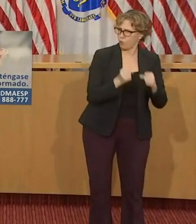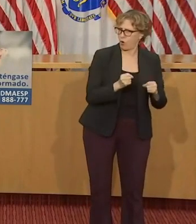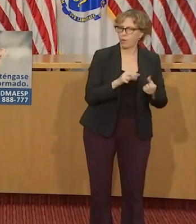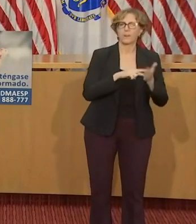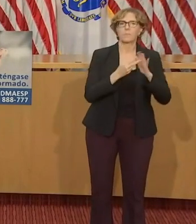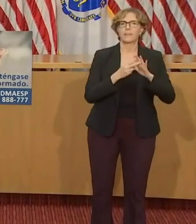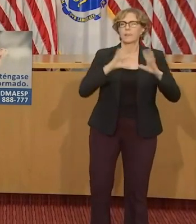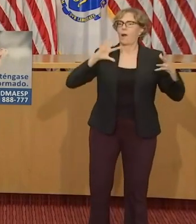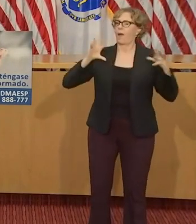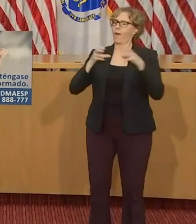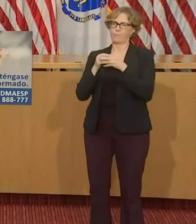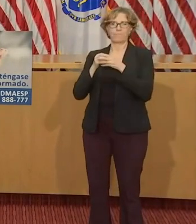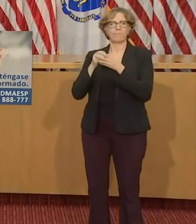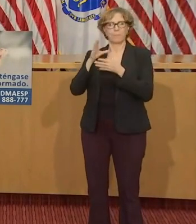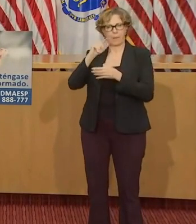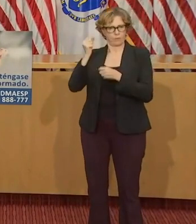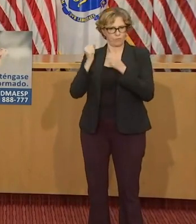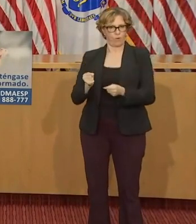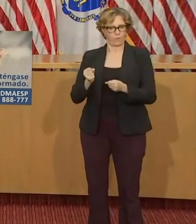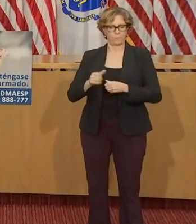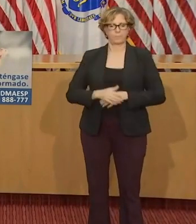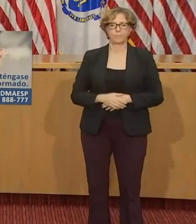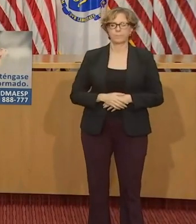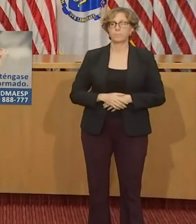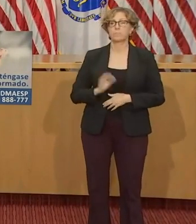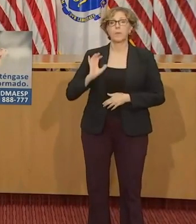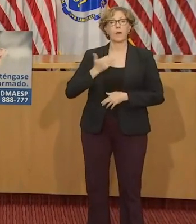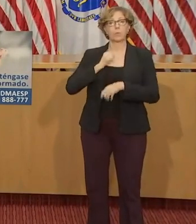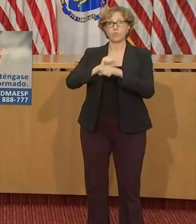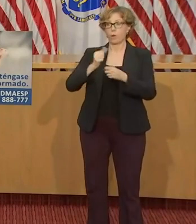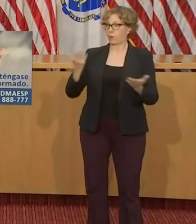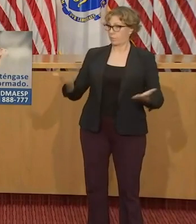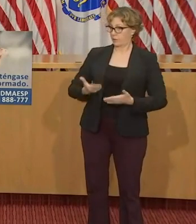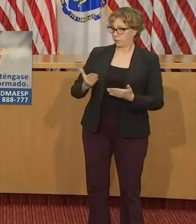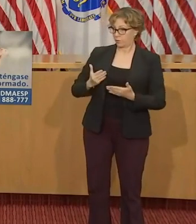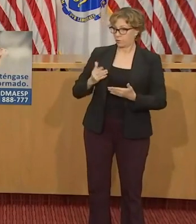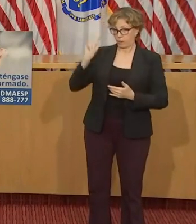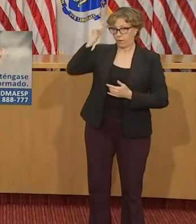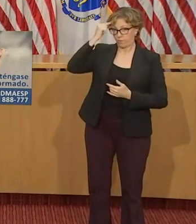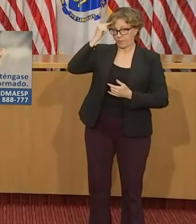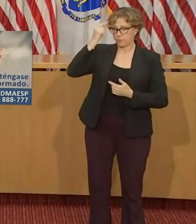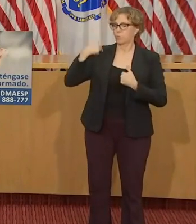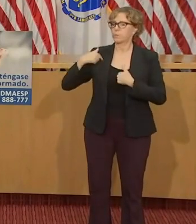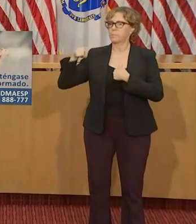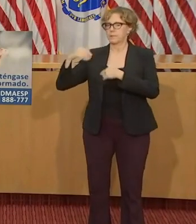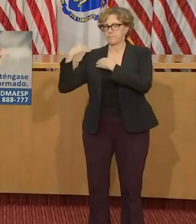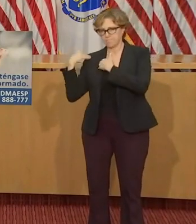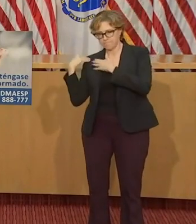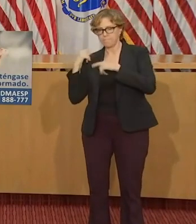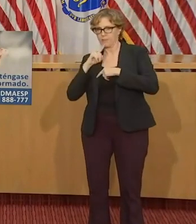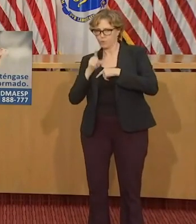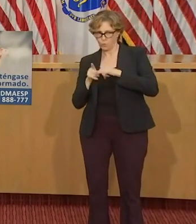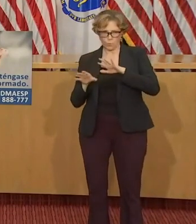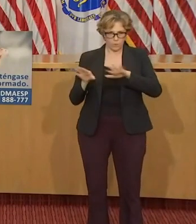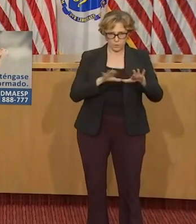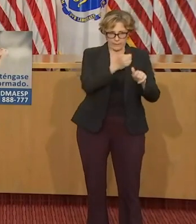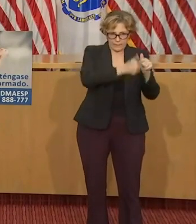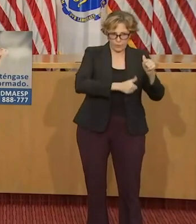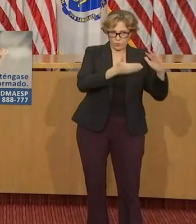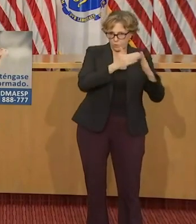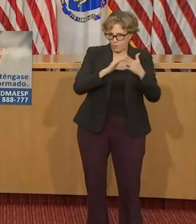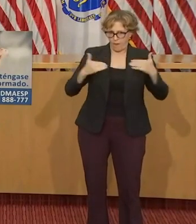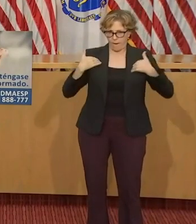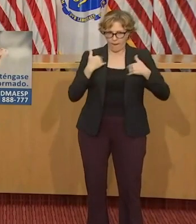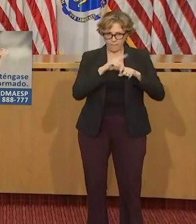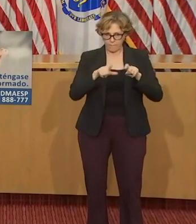on a vacation right now in a state outside of New England, New York, or New Jersey. When you come back, you now have to self-quarantine according to the